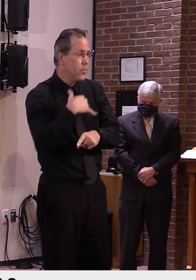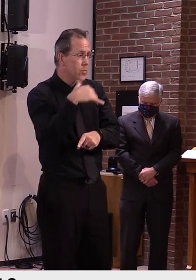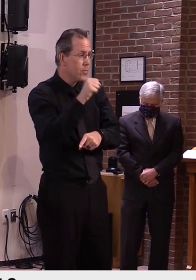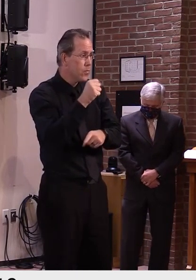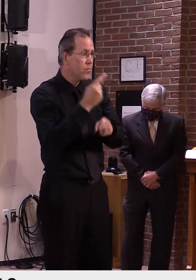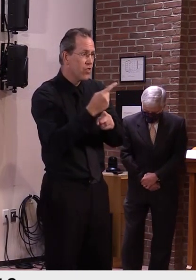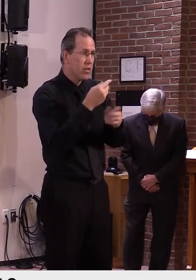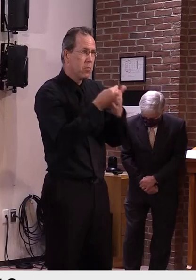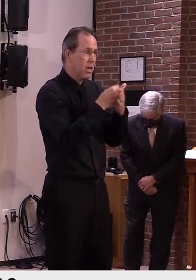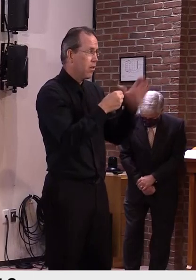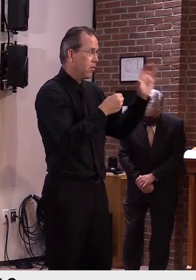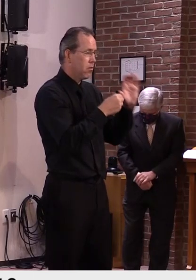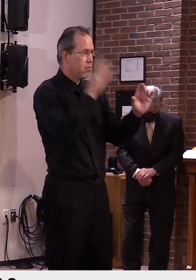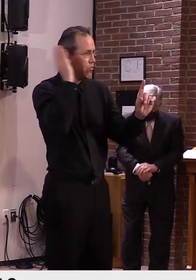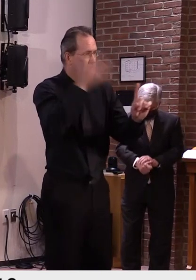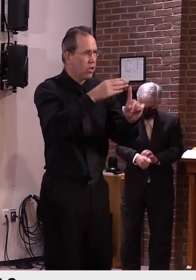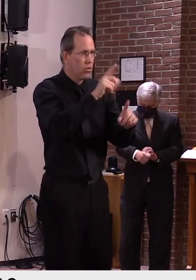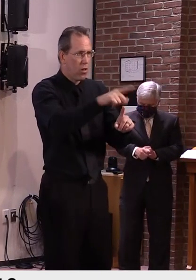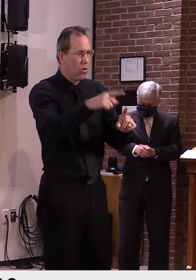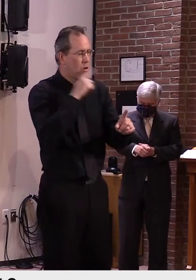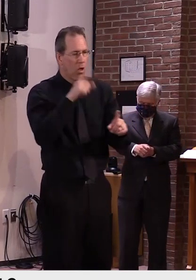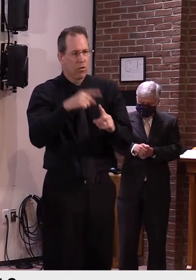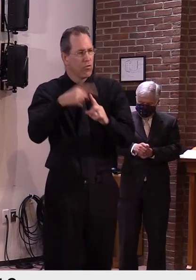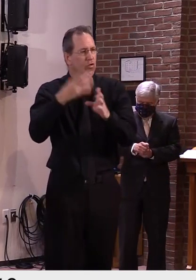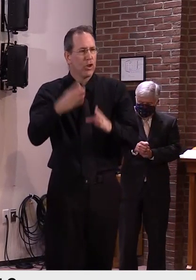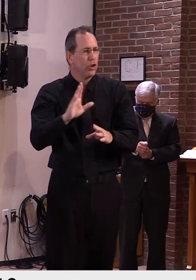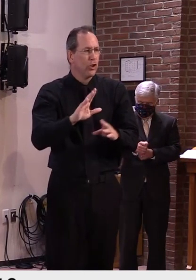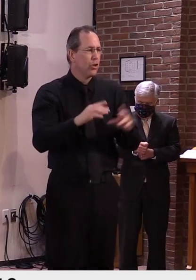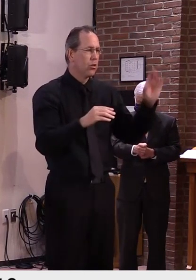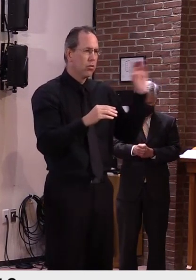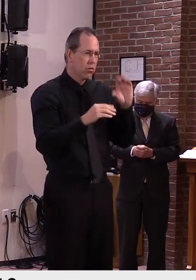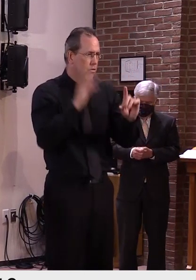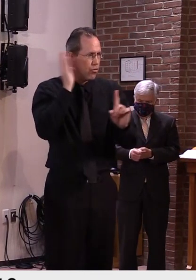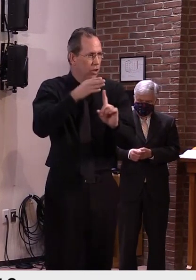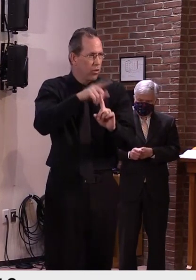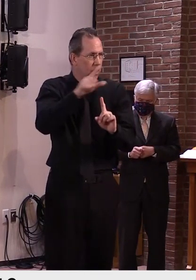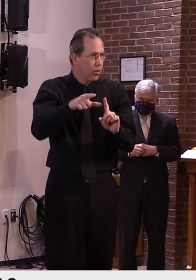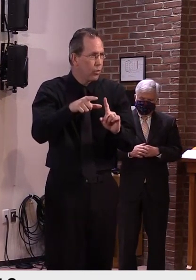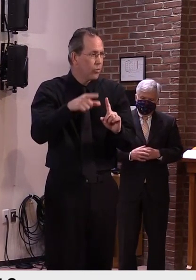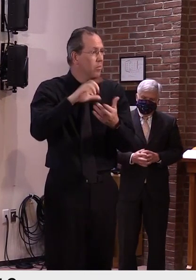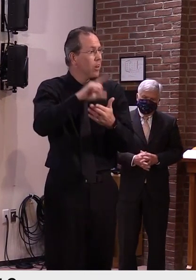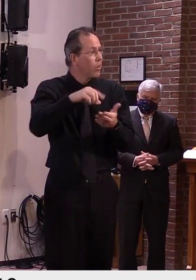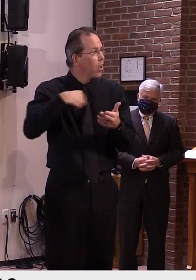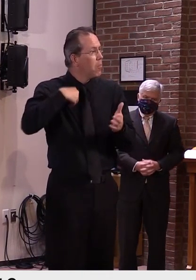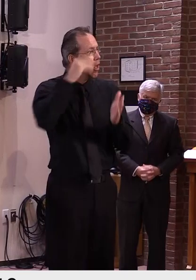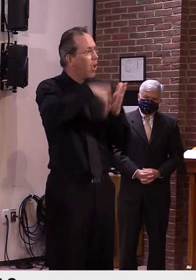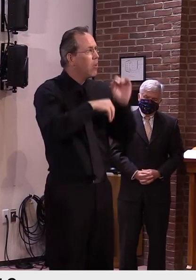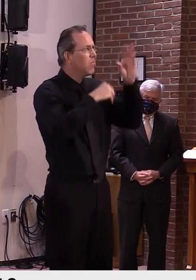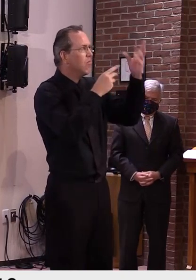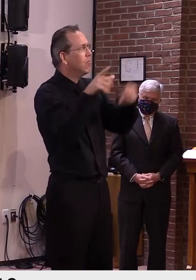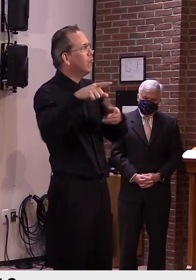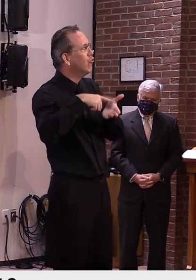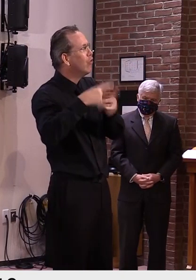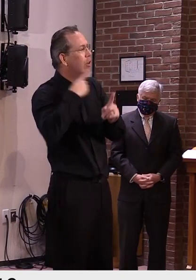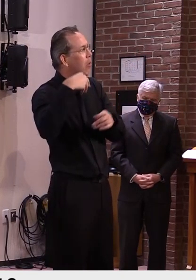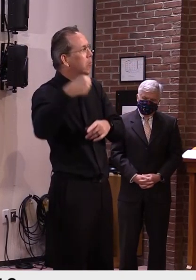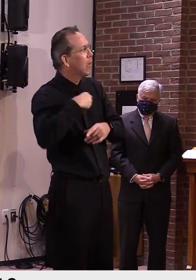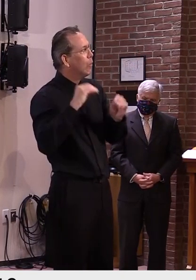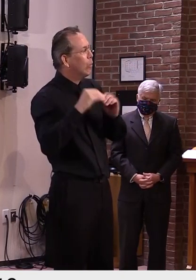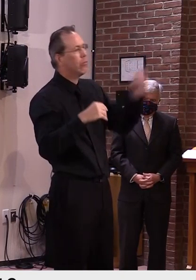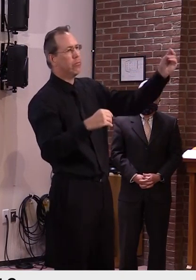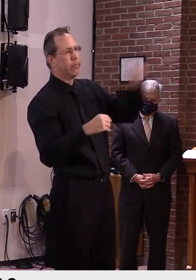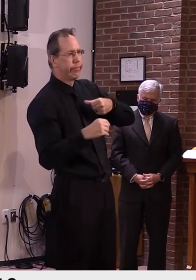And in some instances, I think the ideal is that the landlord and the tenant are both attesting to the